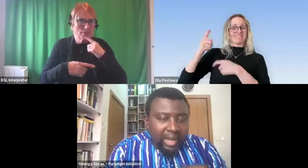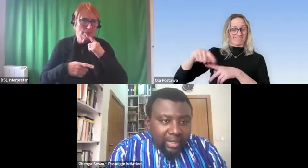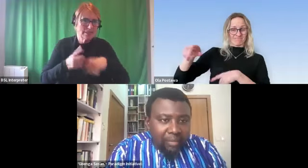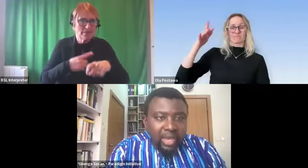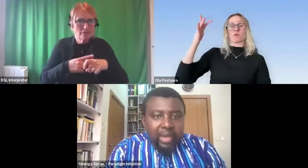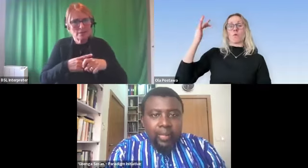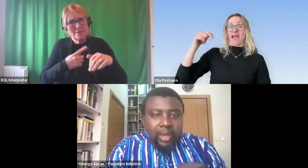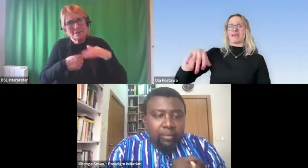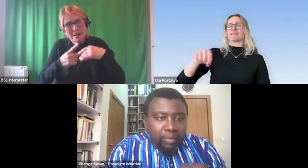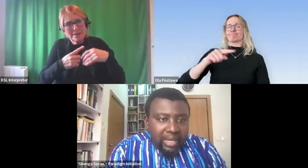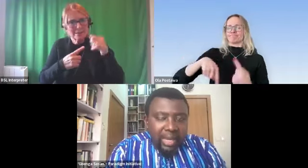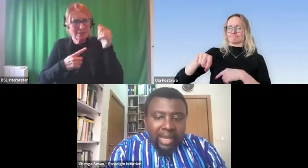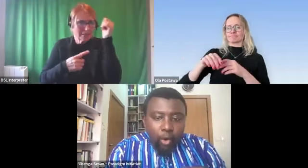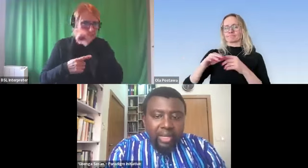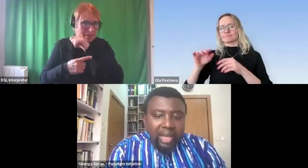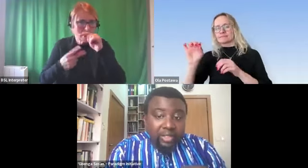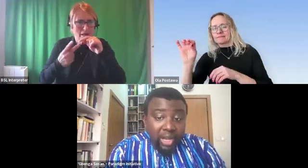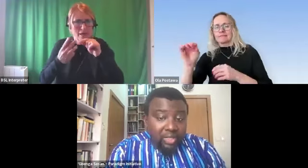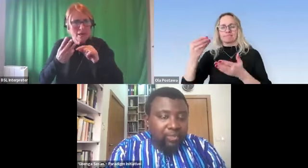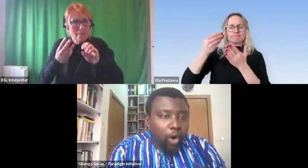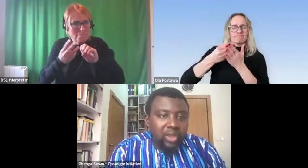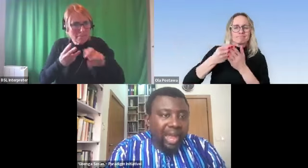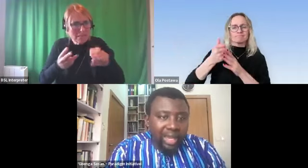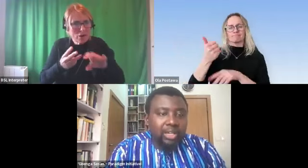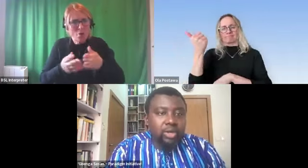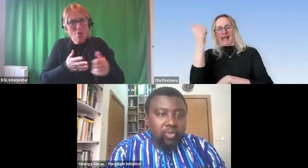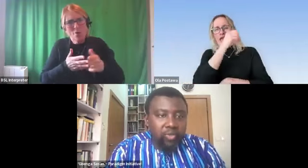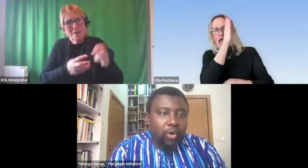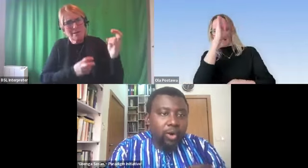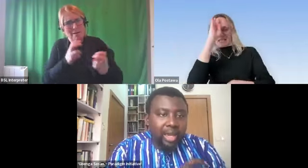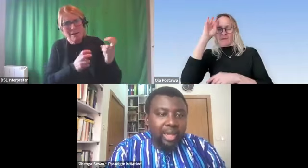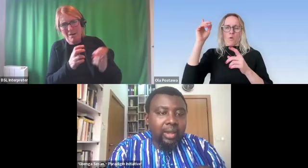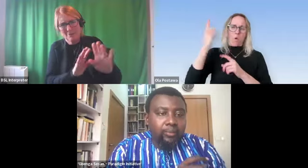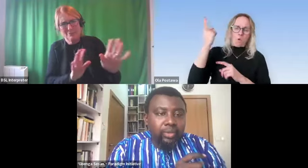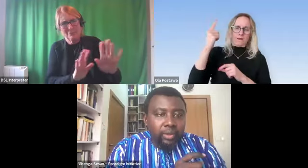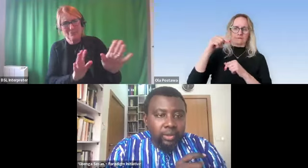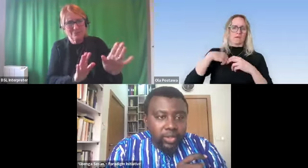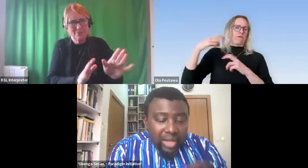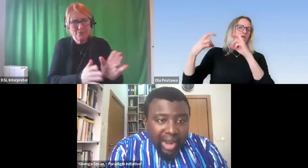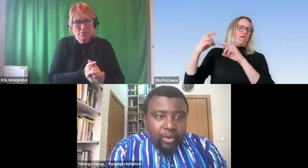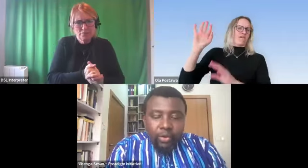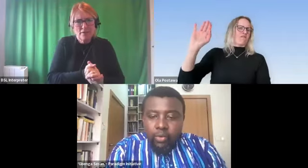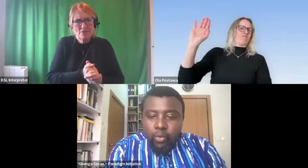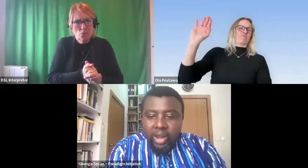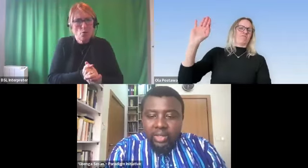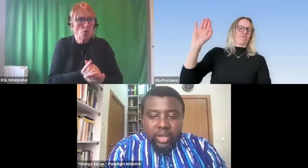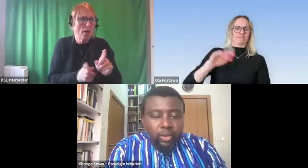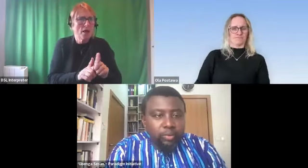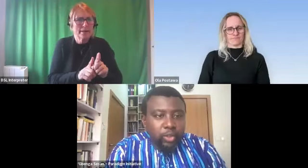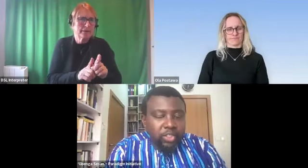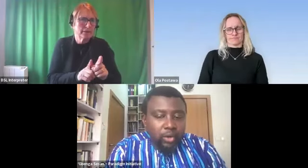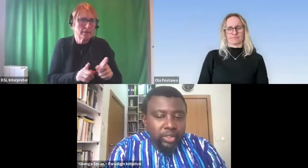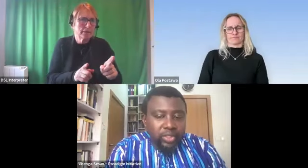society, academia, media, and others have a chance. They've always argued for a scenario